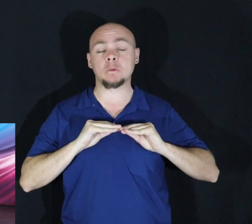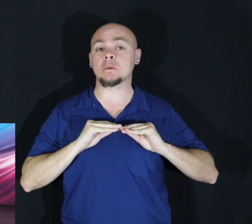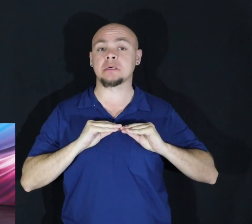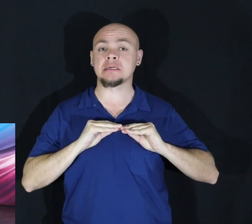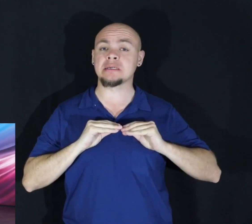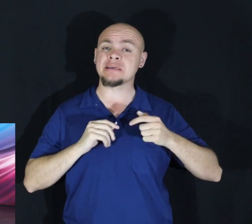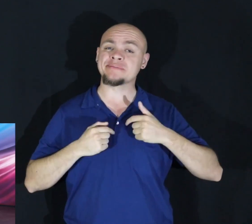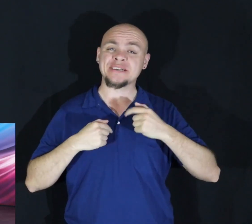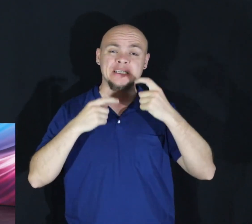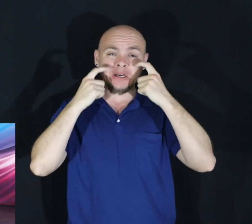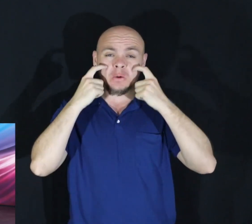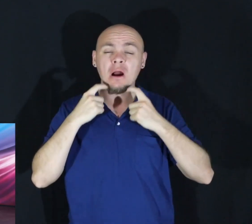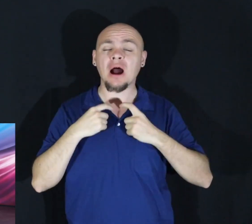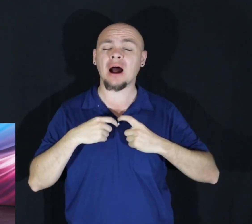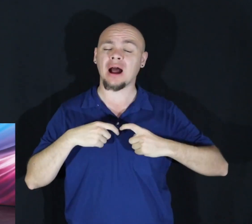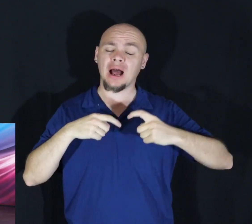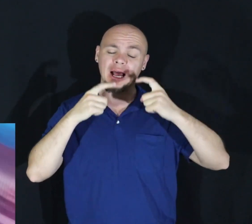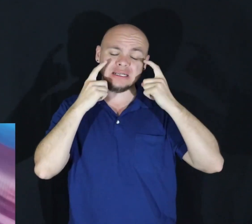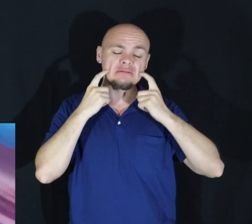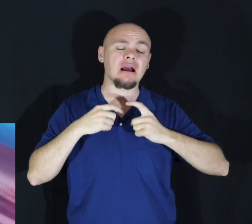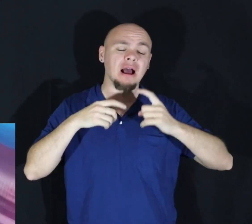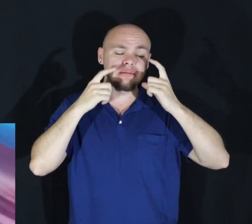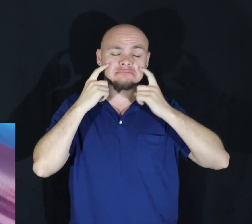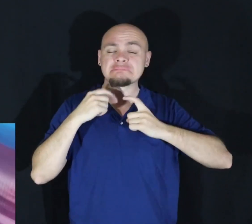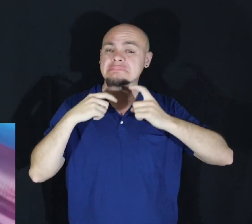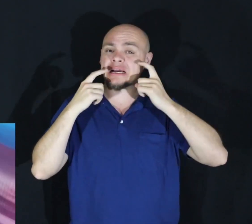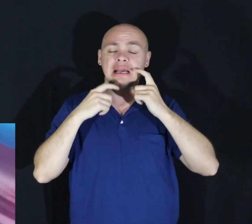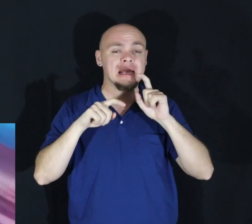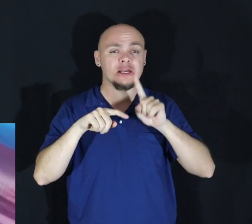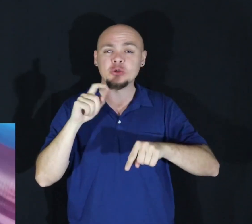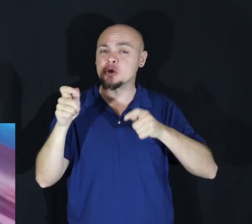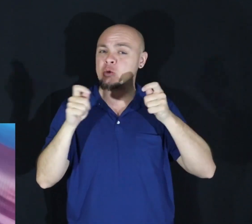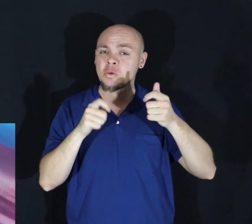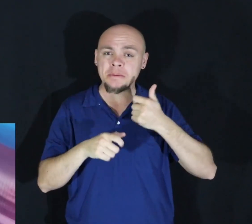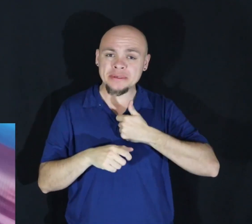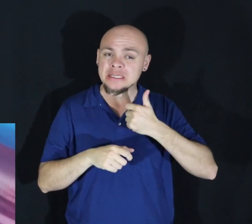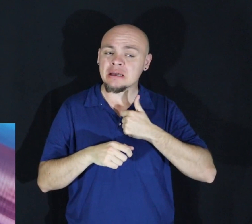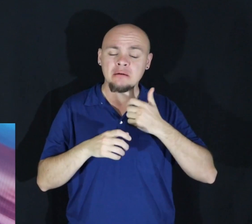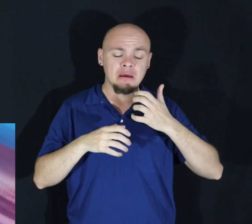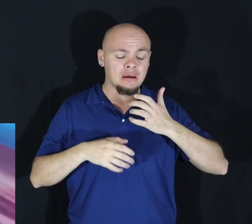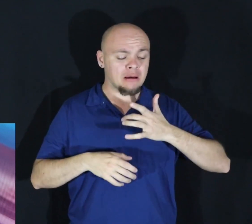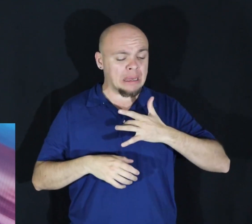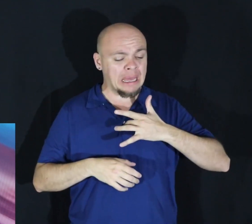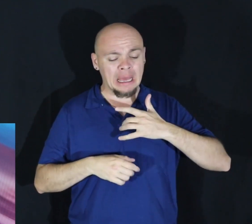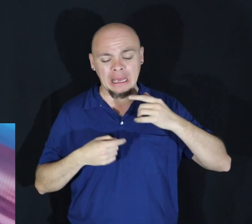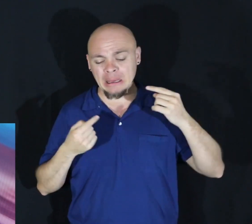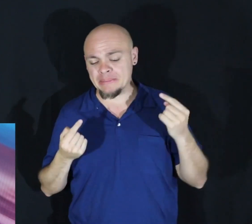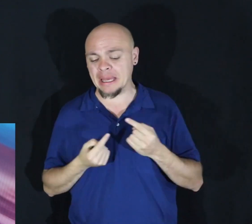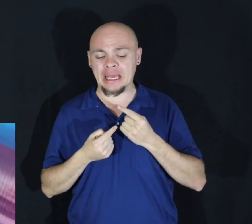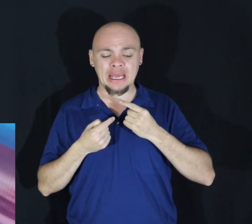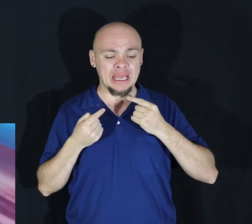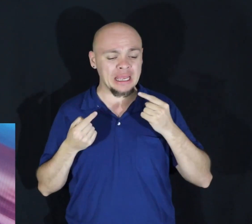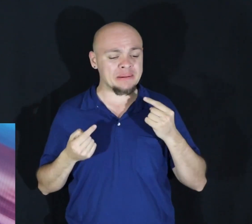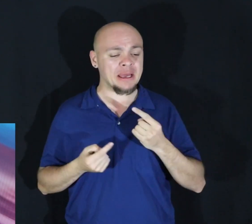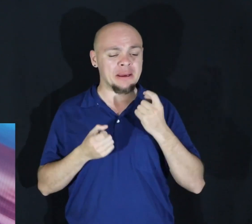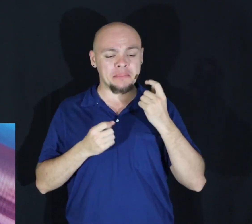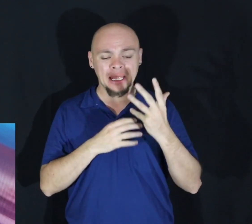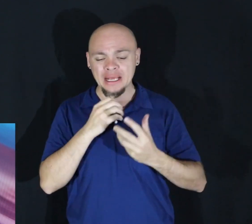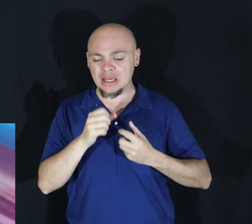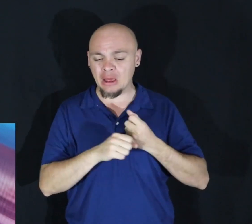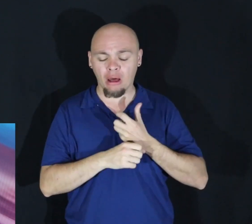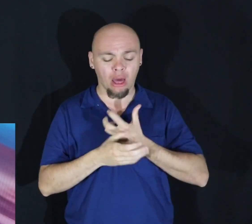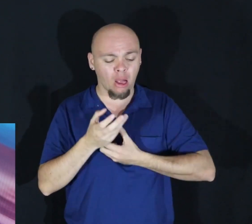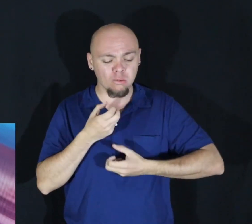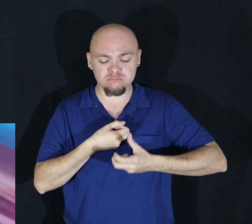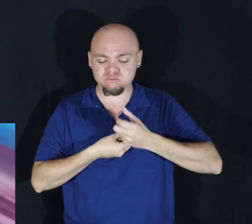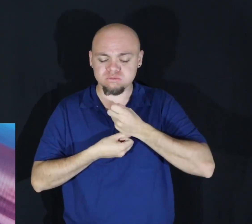weeping uncontrollably. An outpouring of the pain and struggle I kept bottled up for so long.